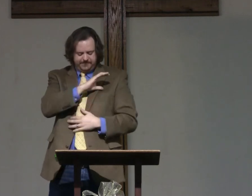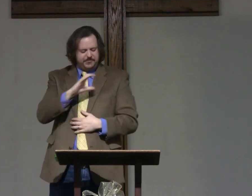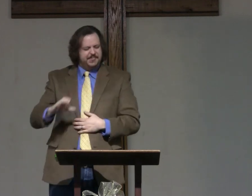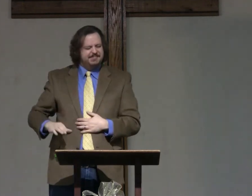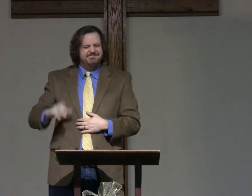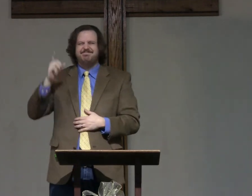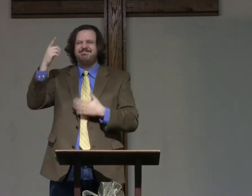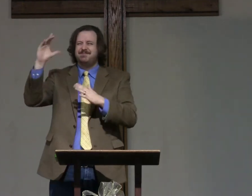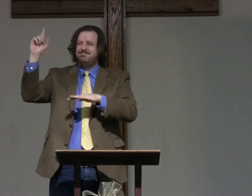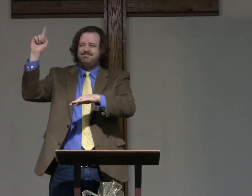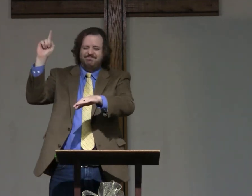son,